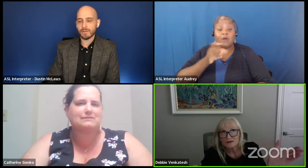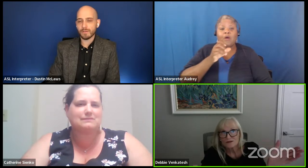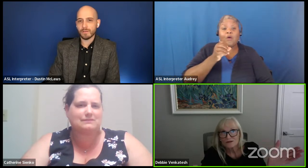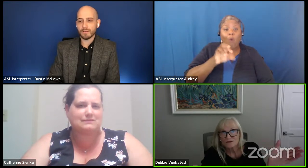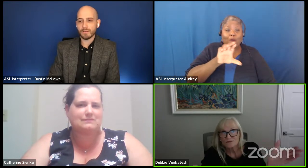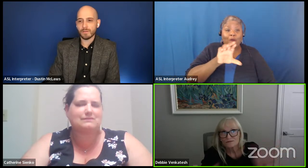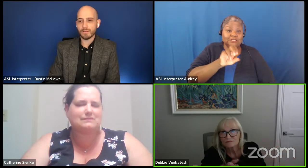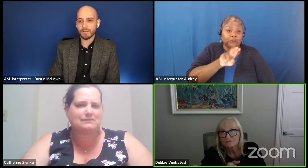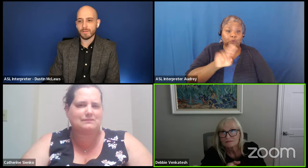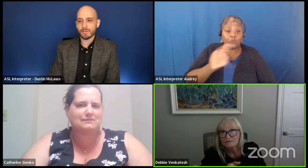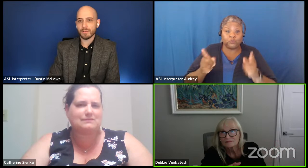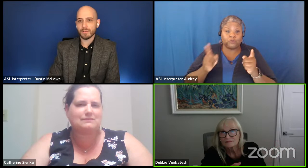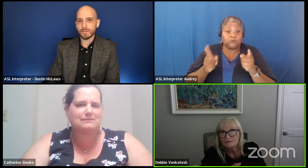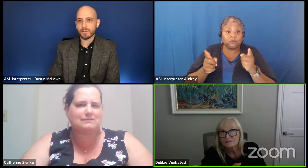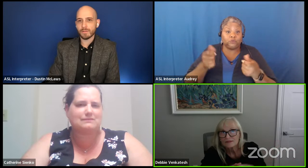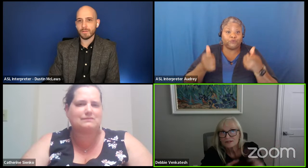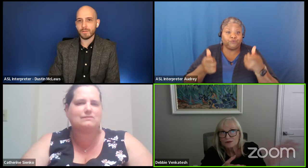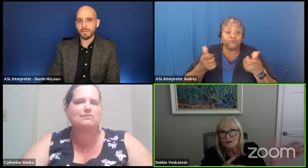And so